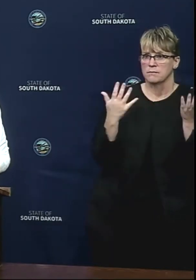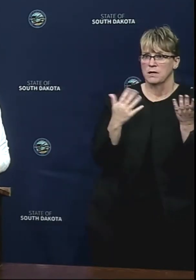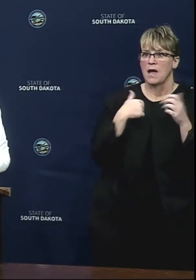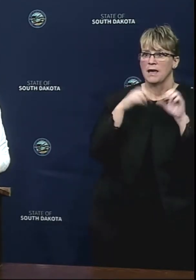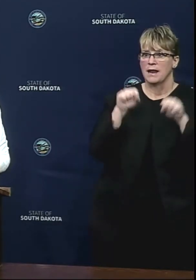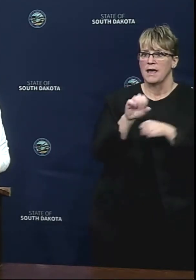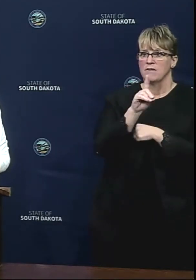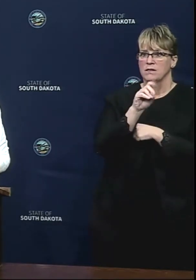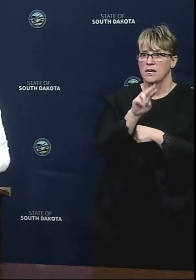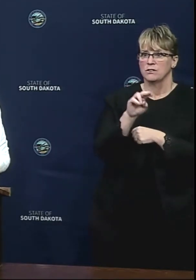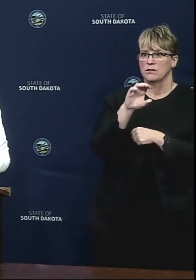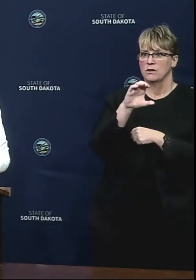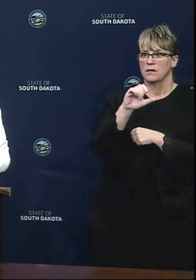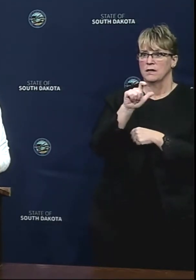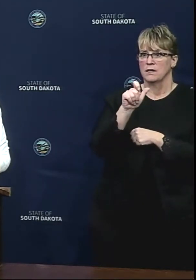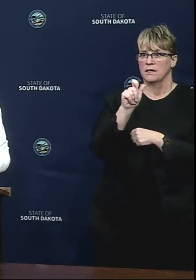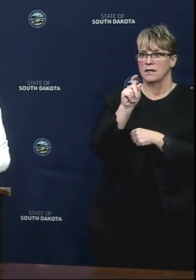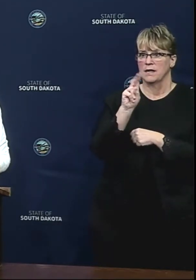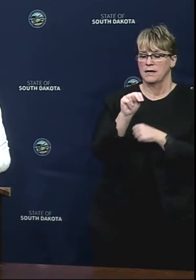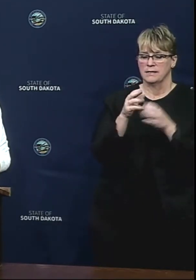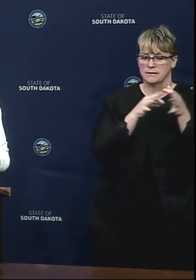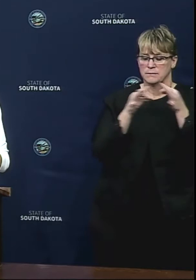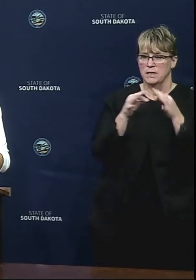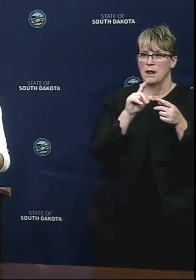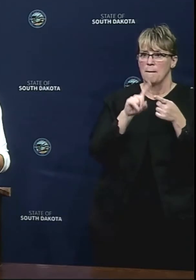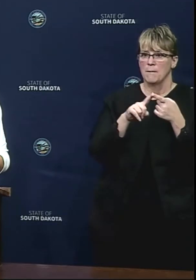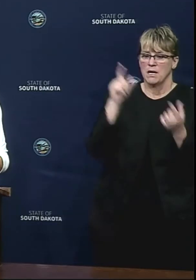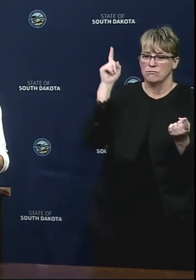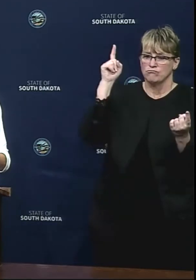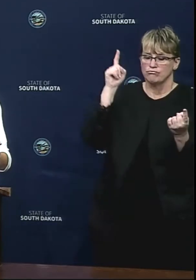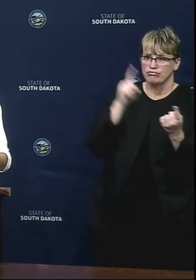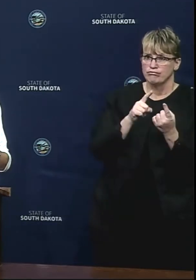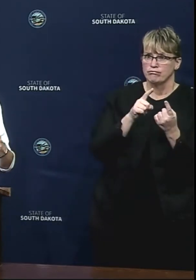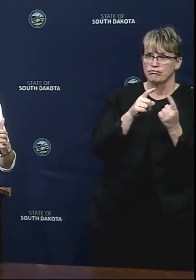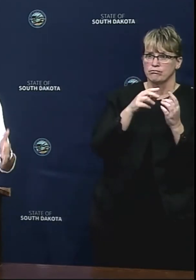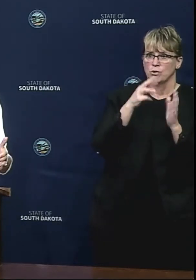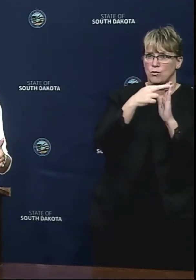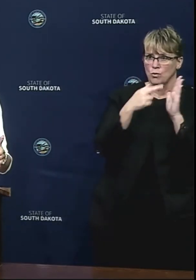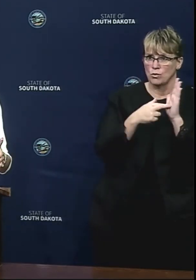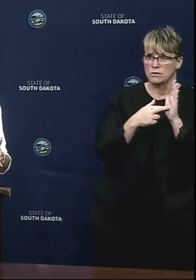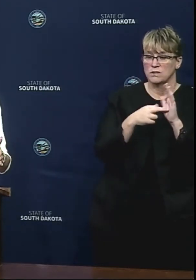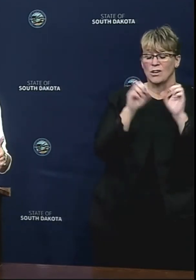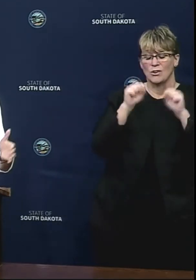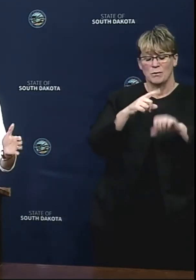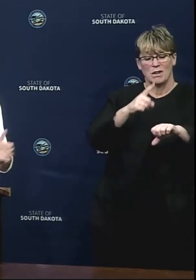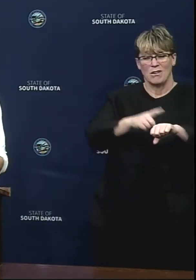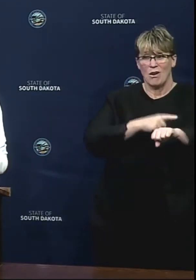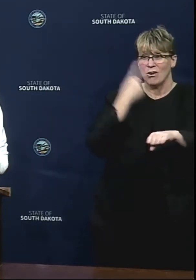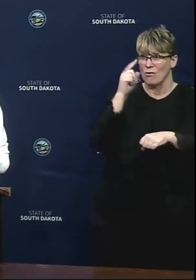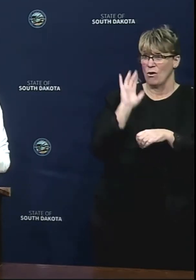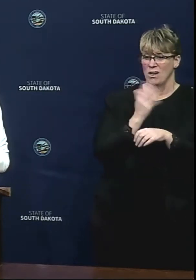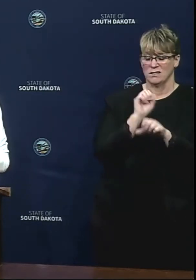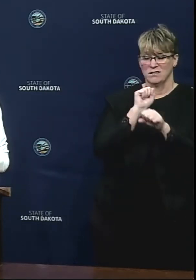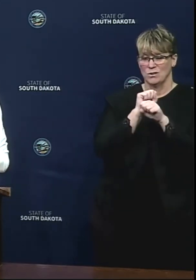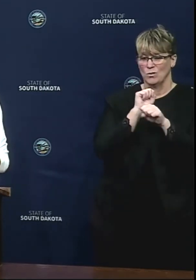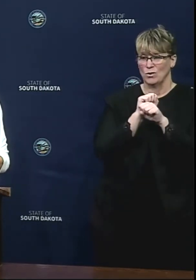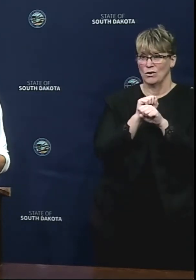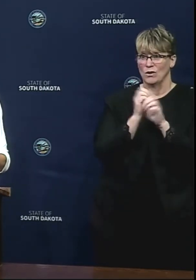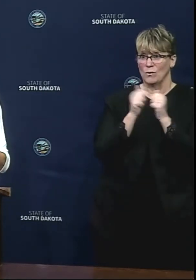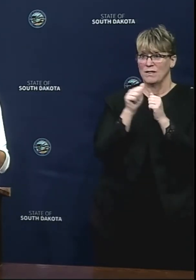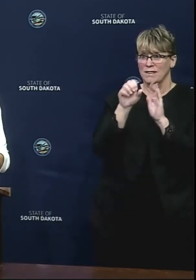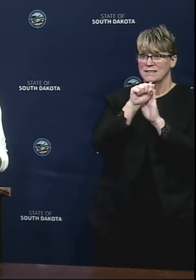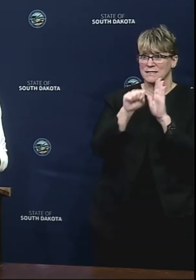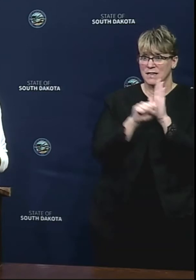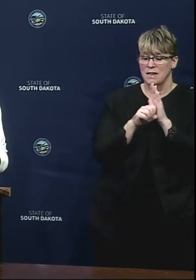can have Dr. Clayton speak to that as well, but mitigation measures they could take longer for us to work the virus through our